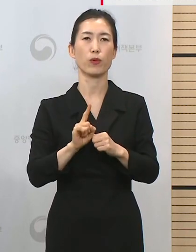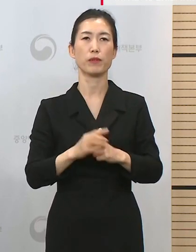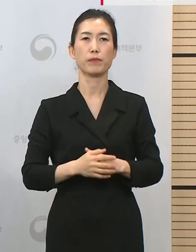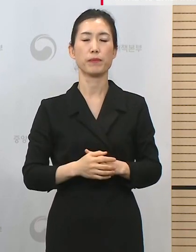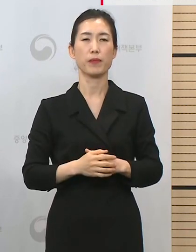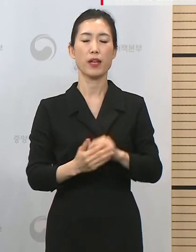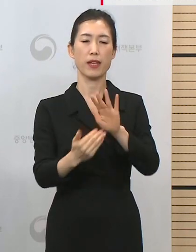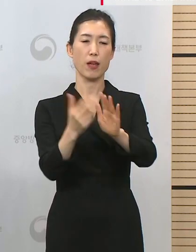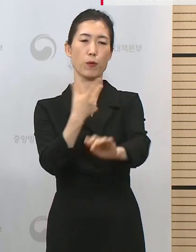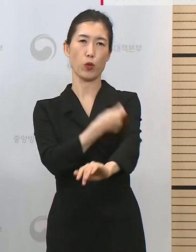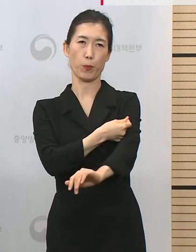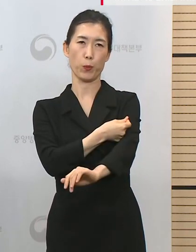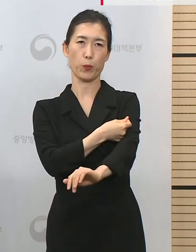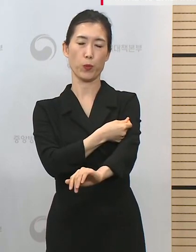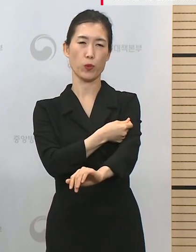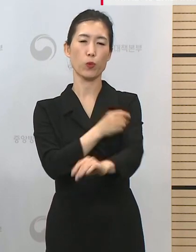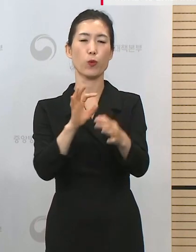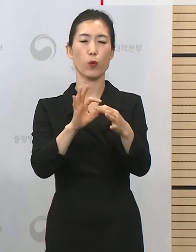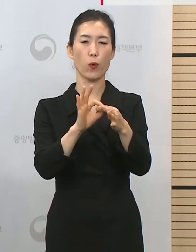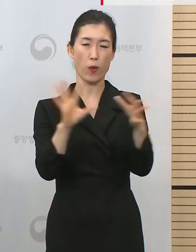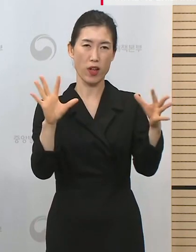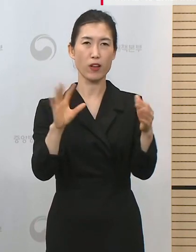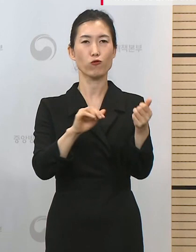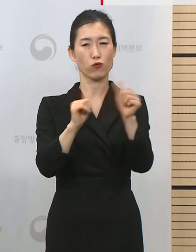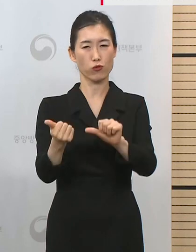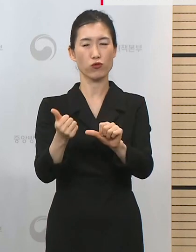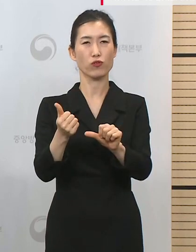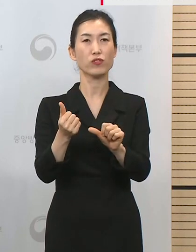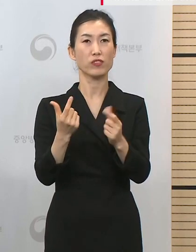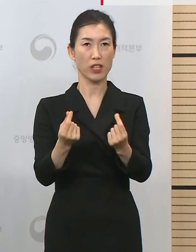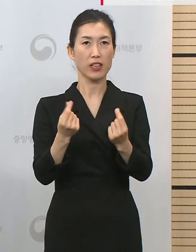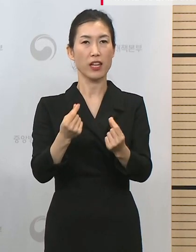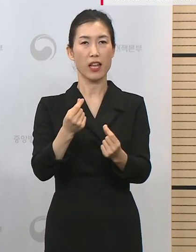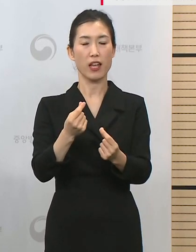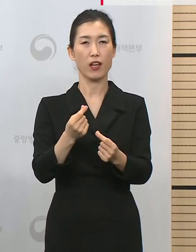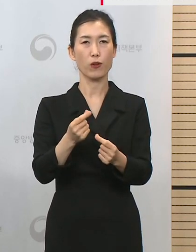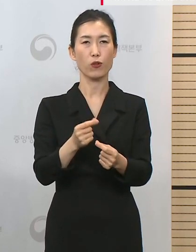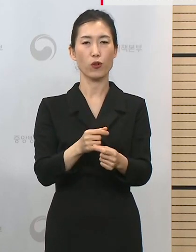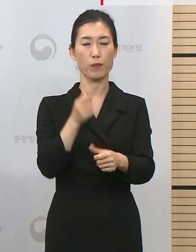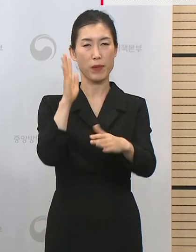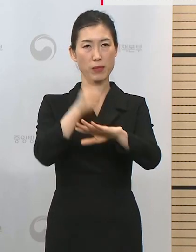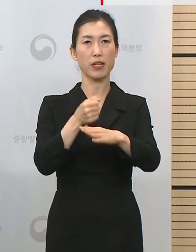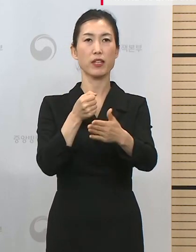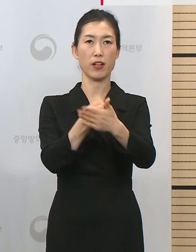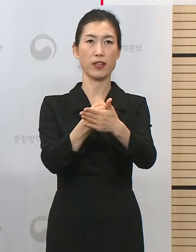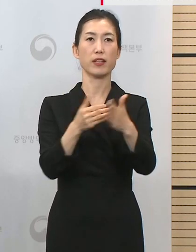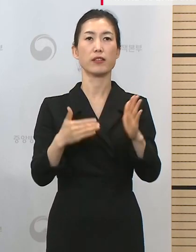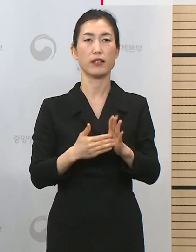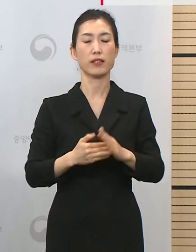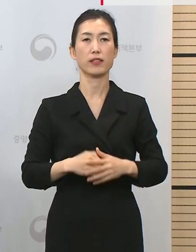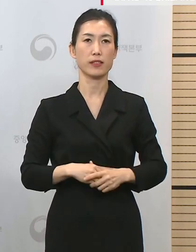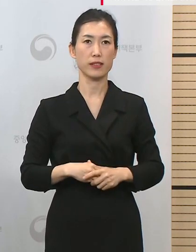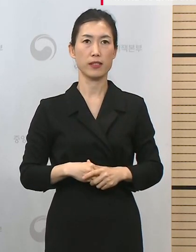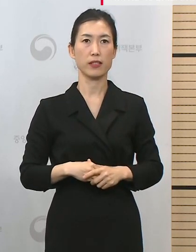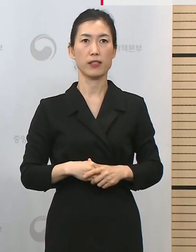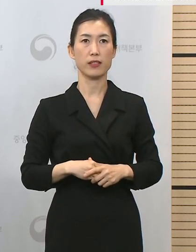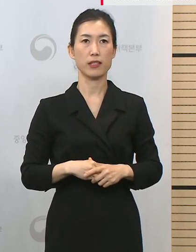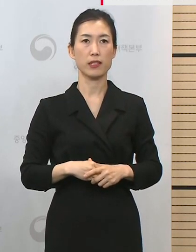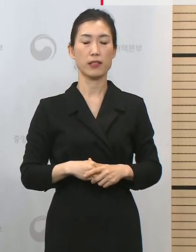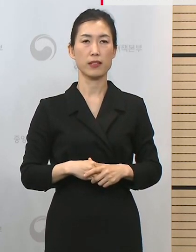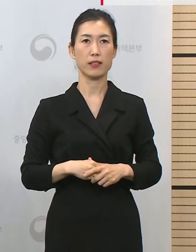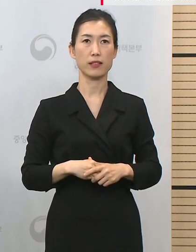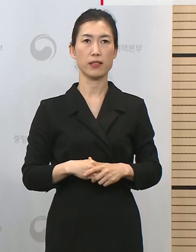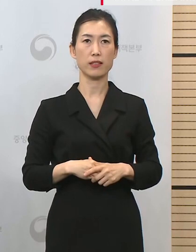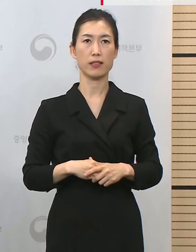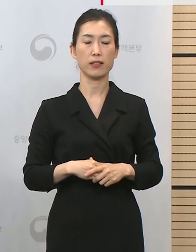65% were related to were seen to have no correlation with the vaccine. So this was